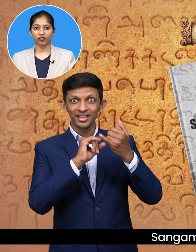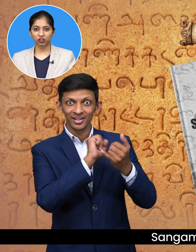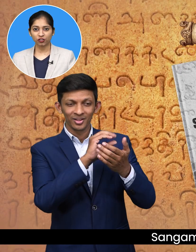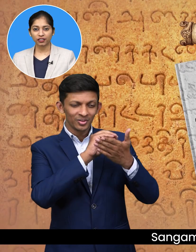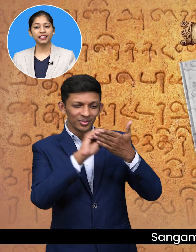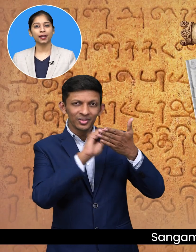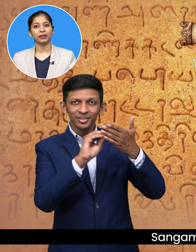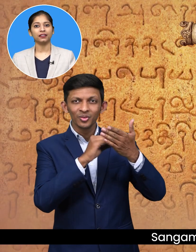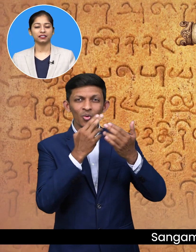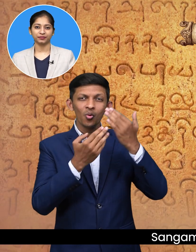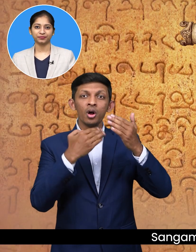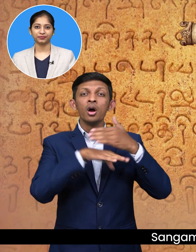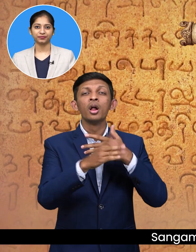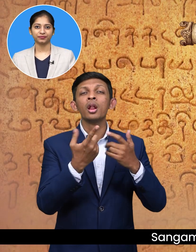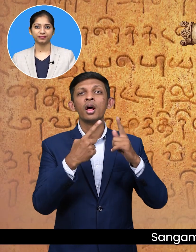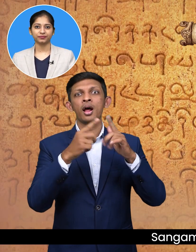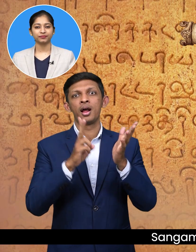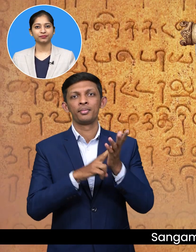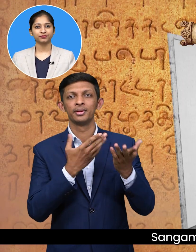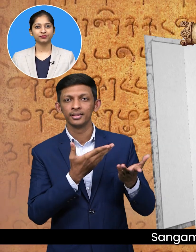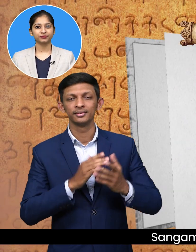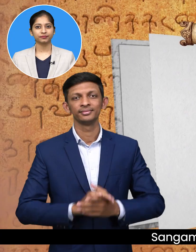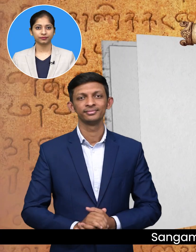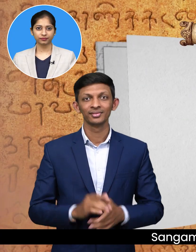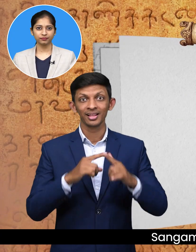Sangam literature in Tamil.